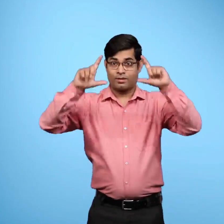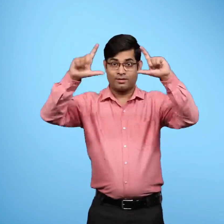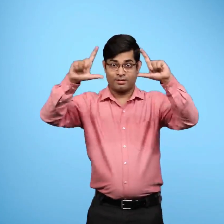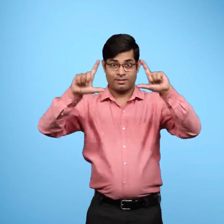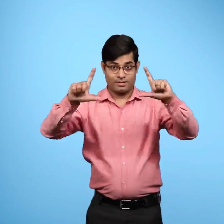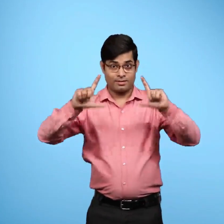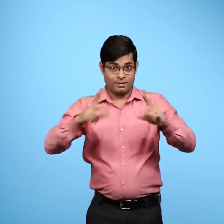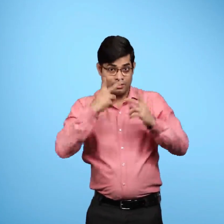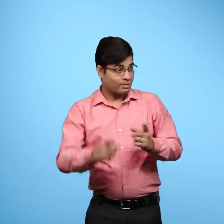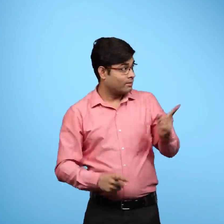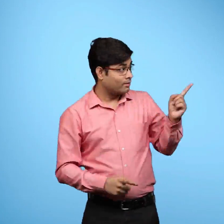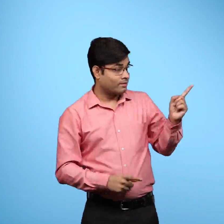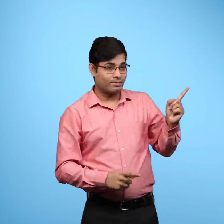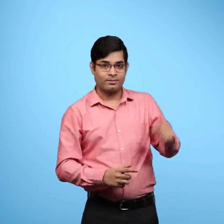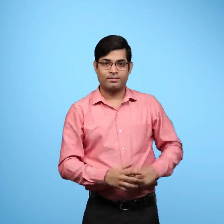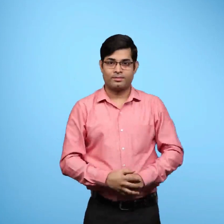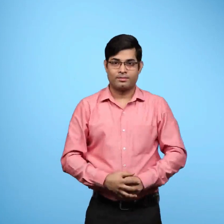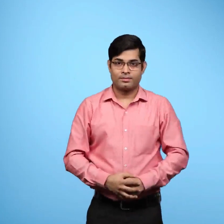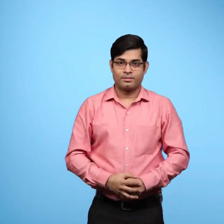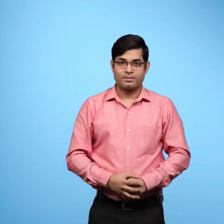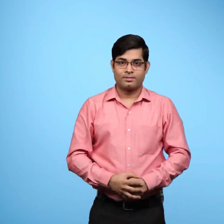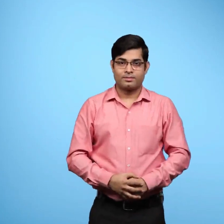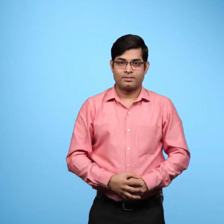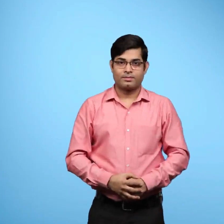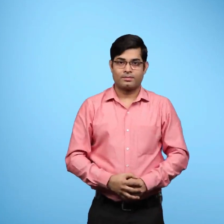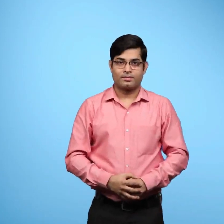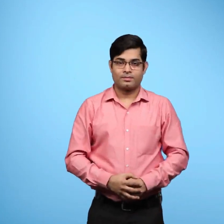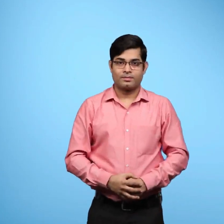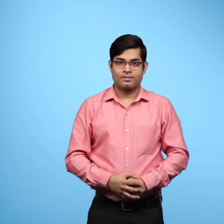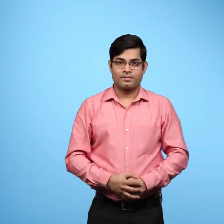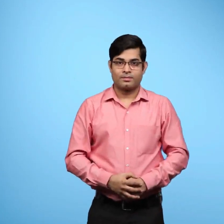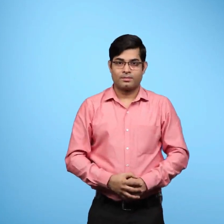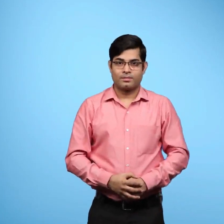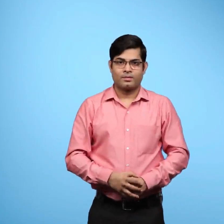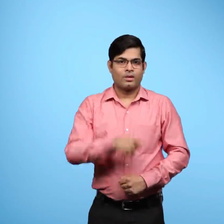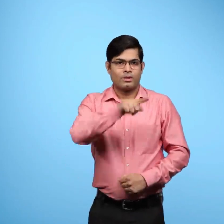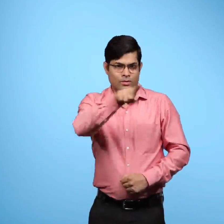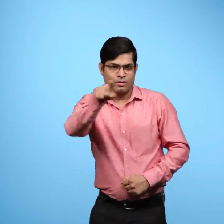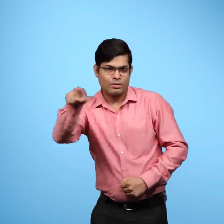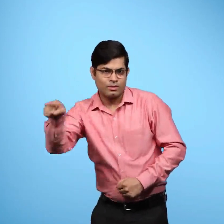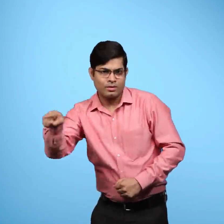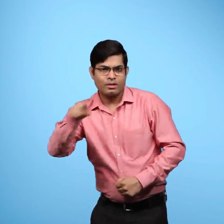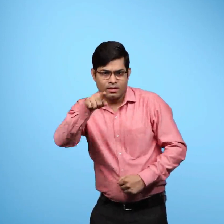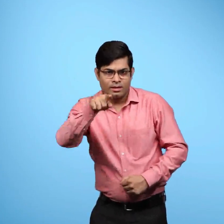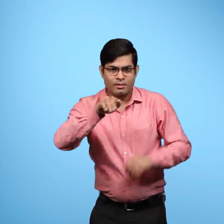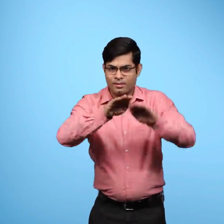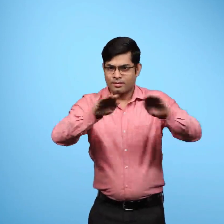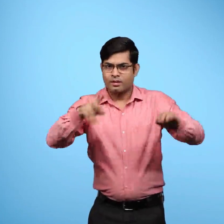arranged in rectangle-shaped boxes kept one over the other. Now, draw some